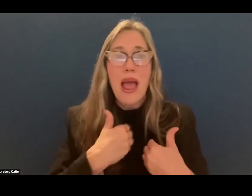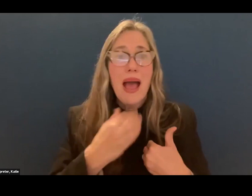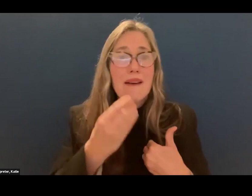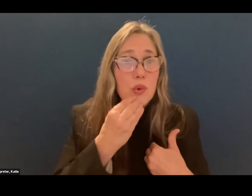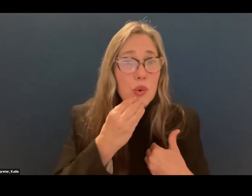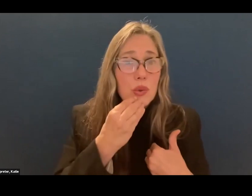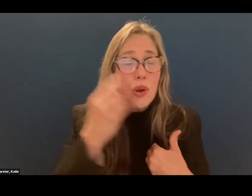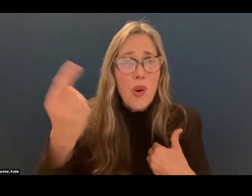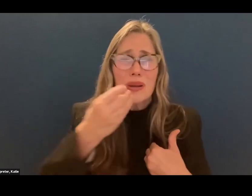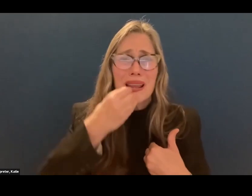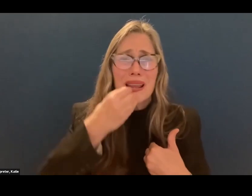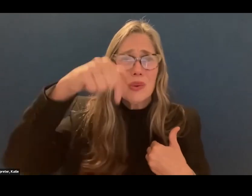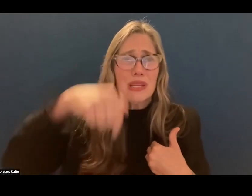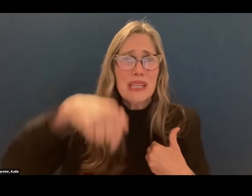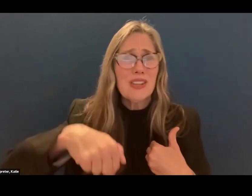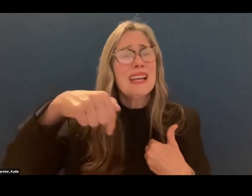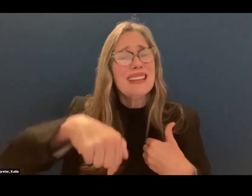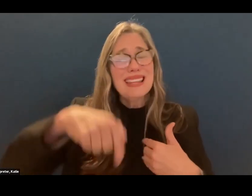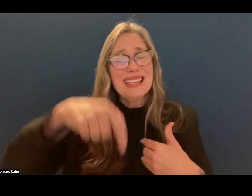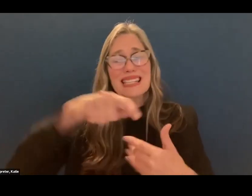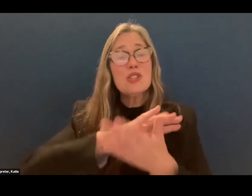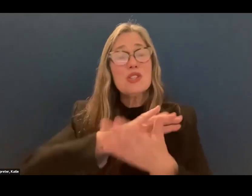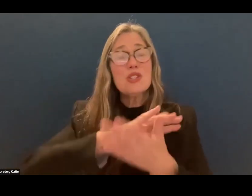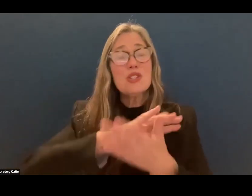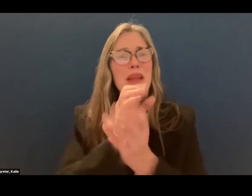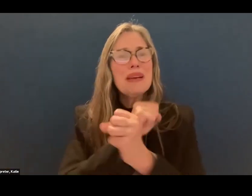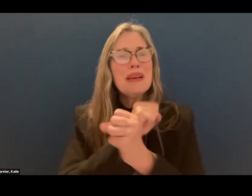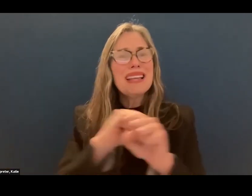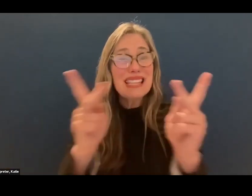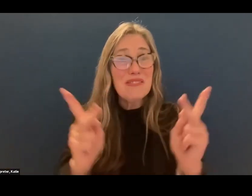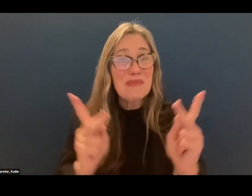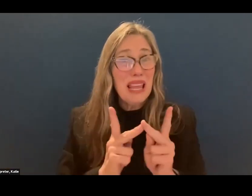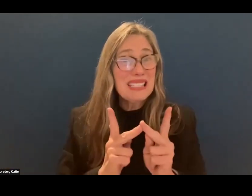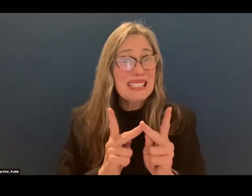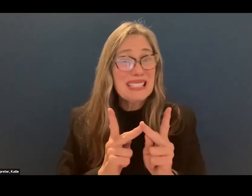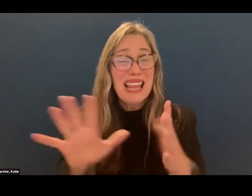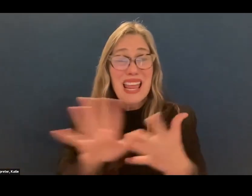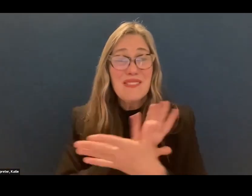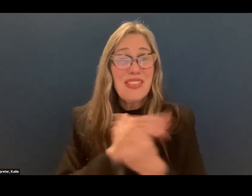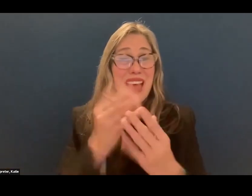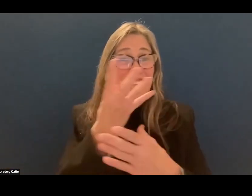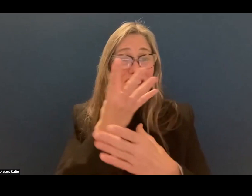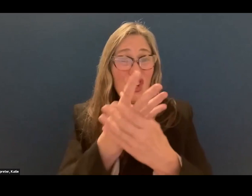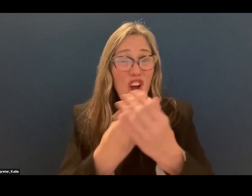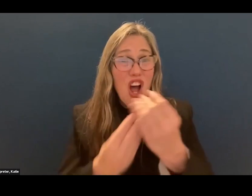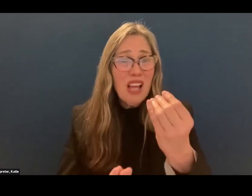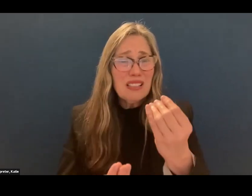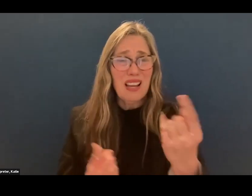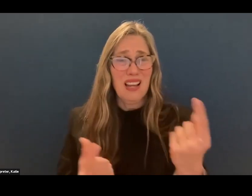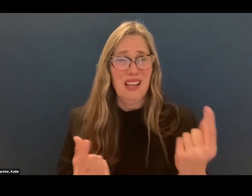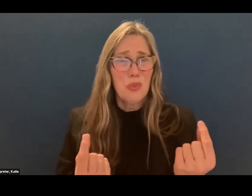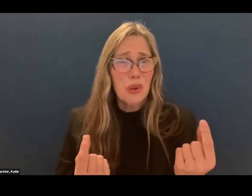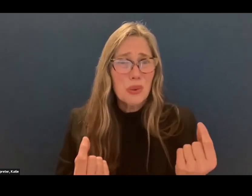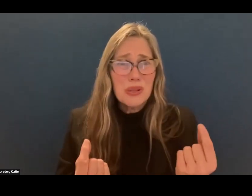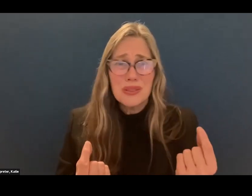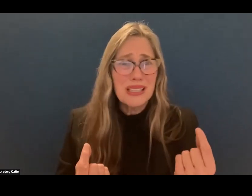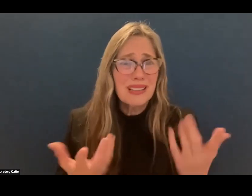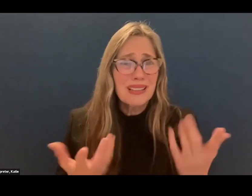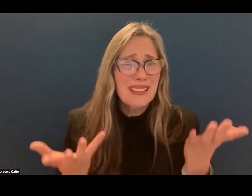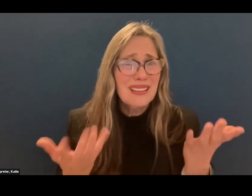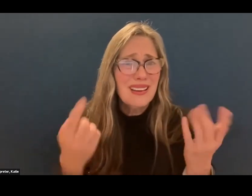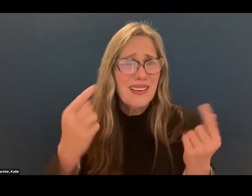has become that safe place. And if this safe place is no longer safe, what are we doing?